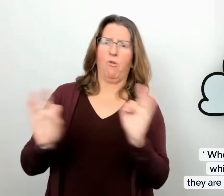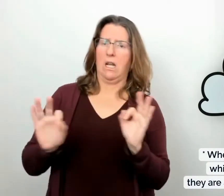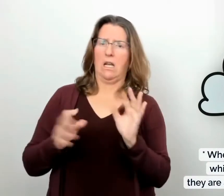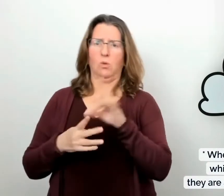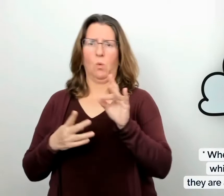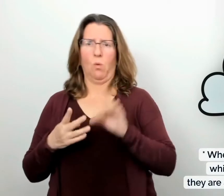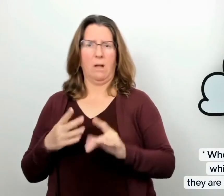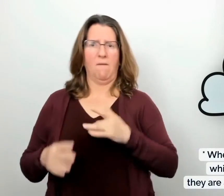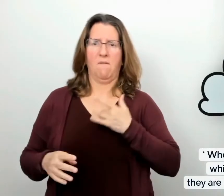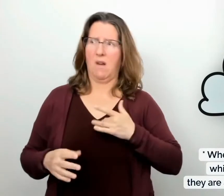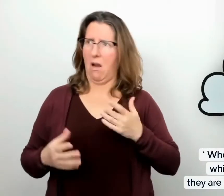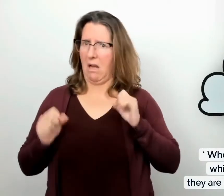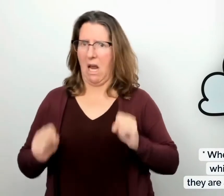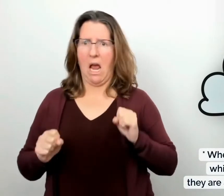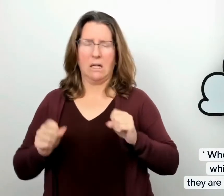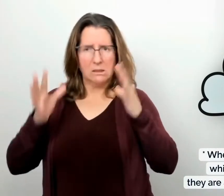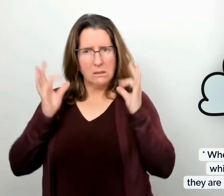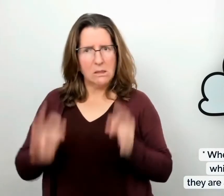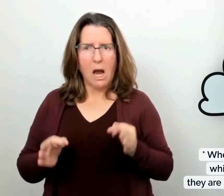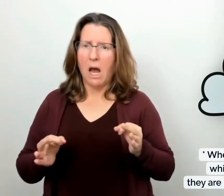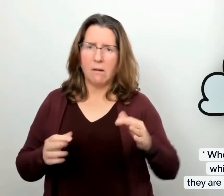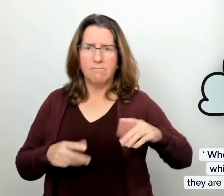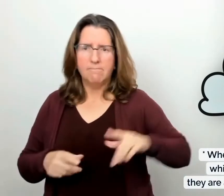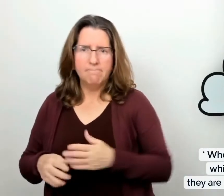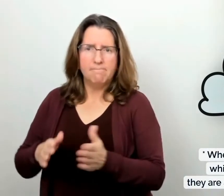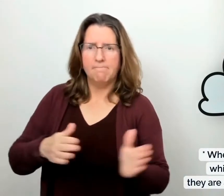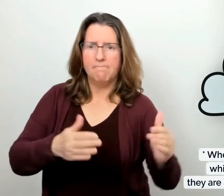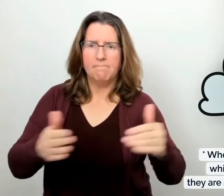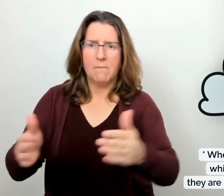encourages initiative and independence. They feel empowered.